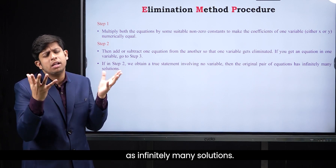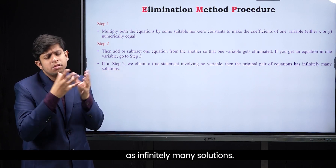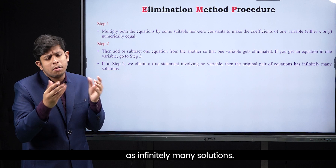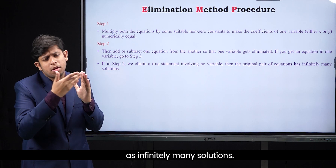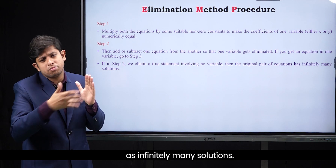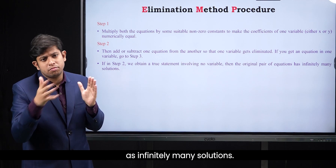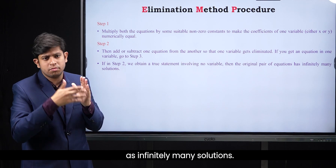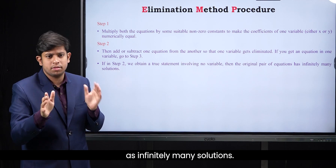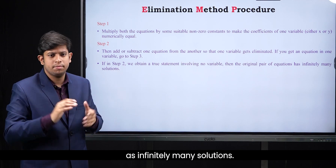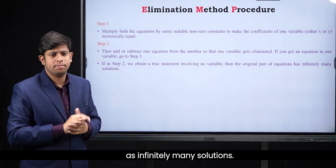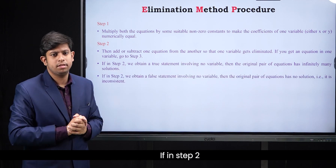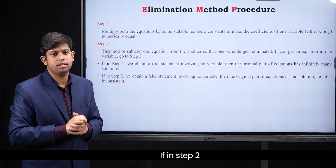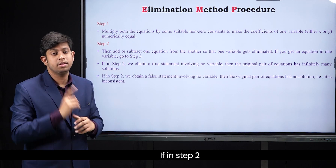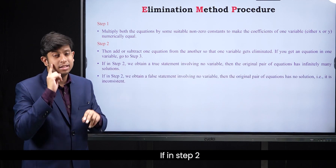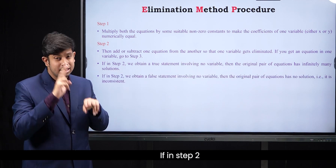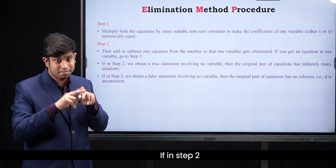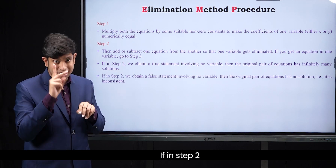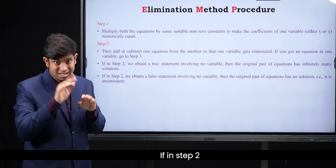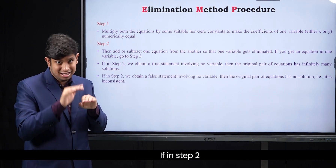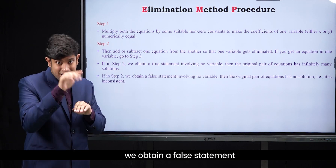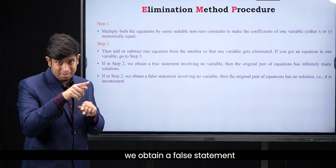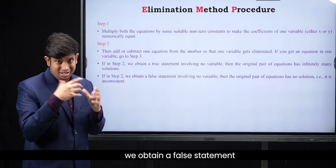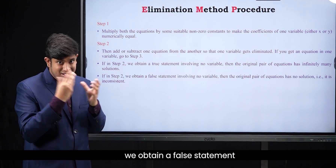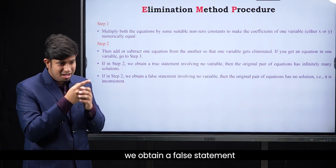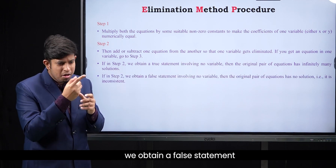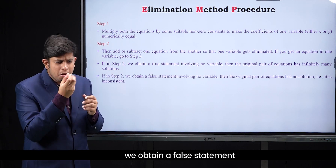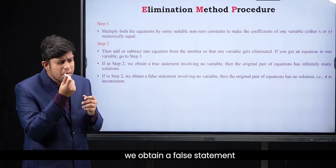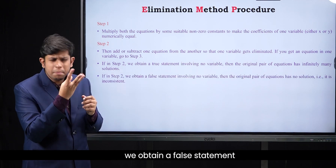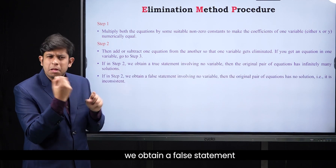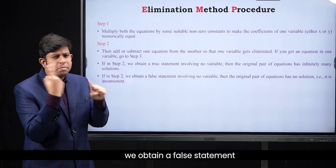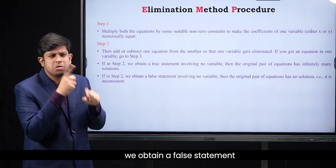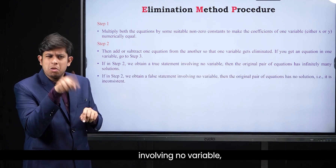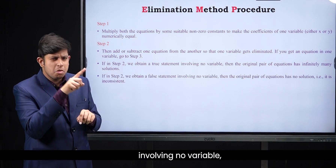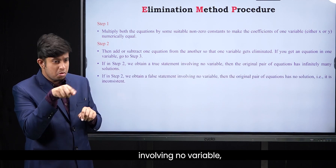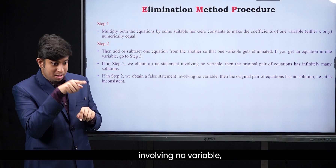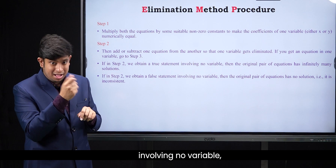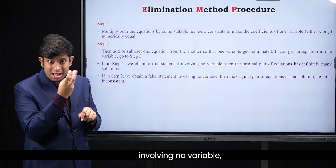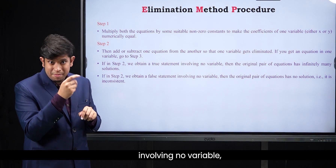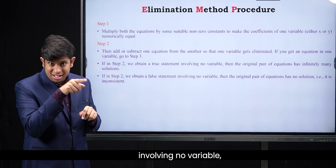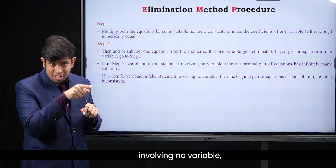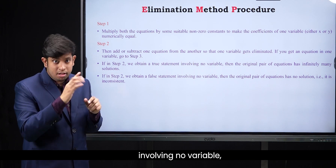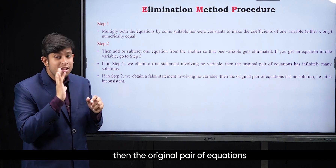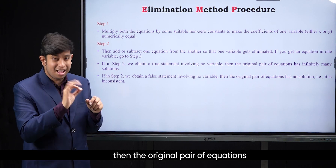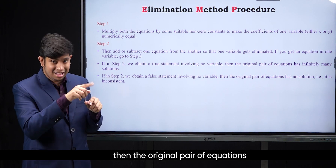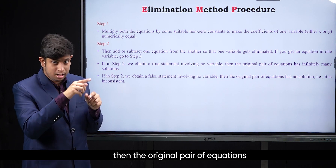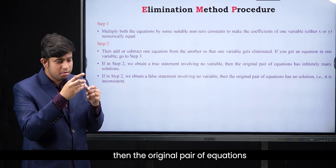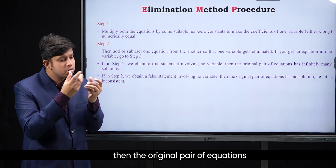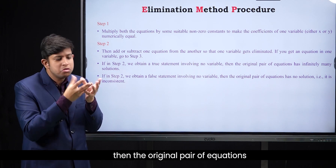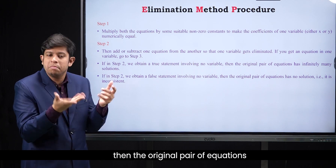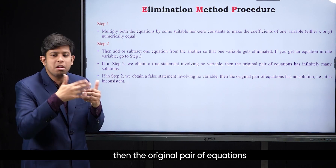solutions. If in step 2 we obtain a false statement involving no variable, then the original pair of